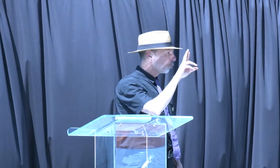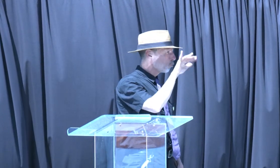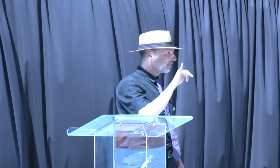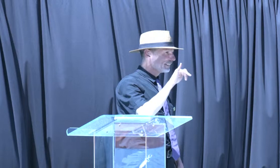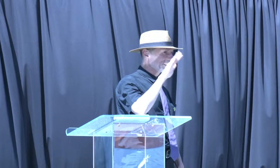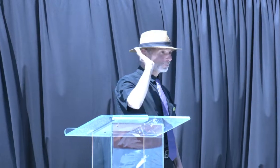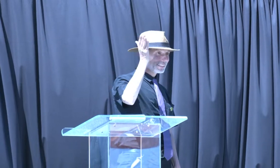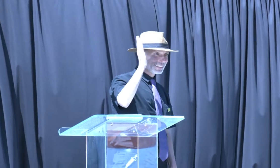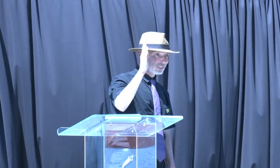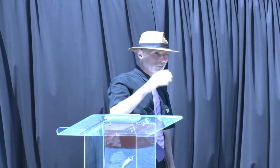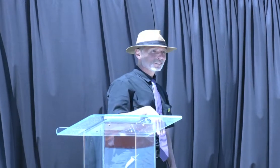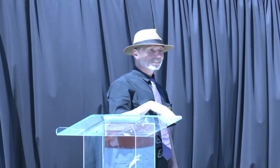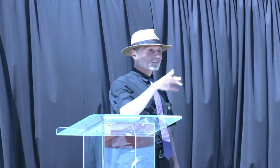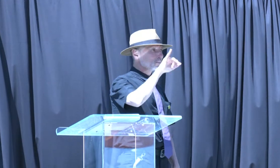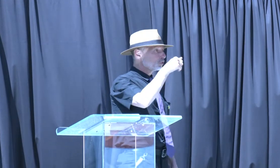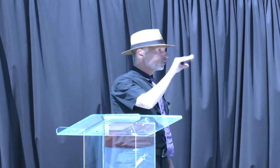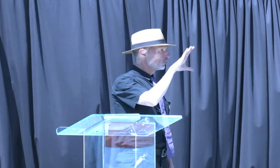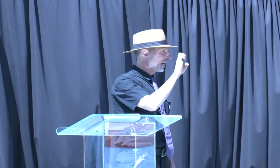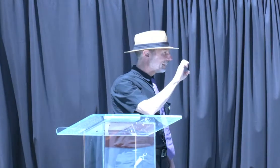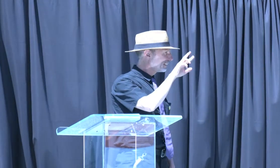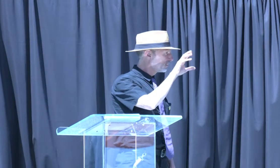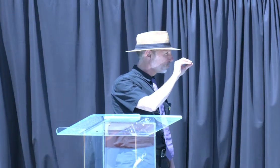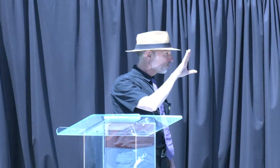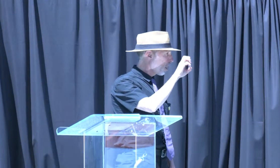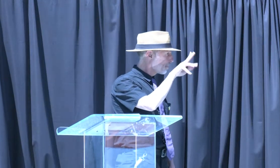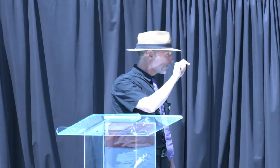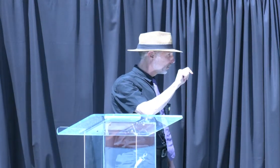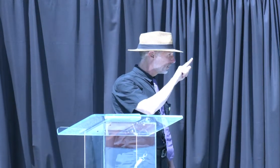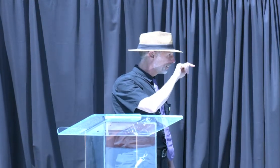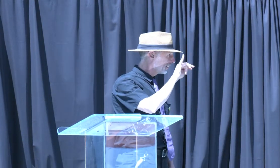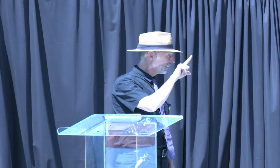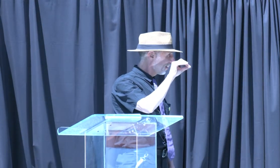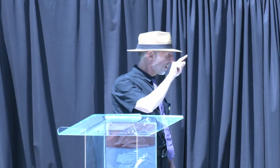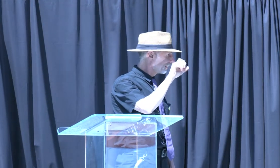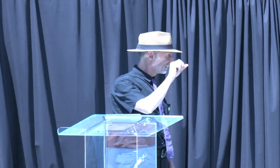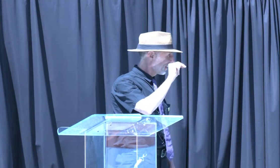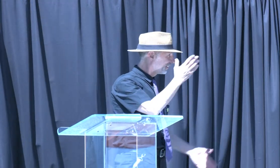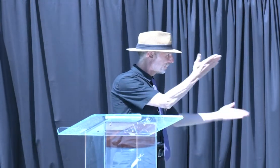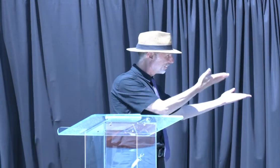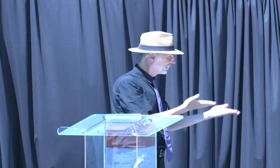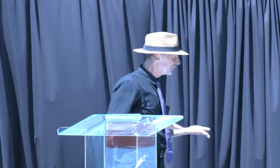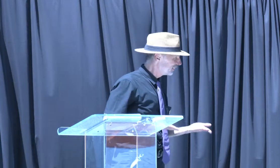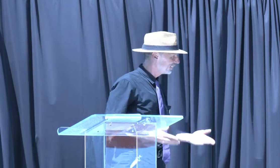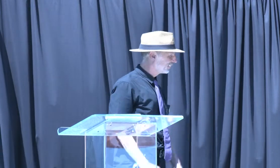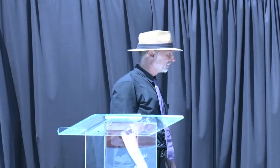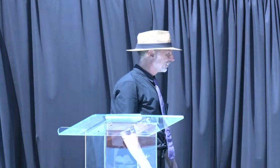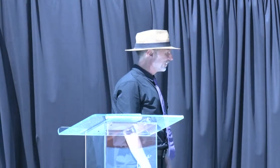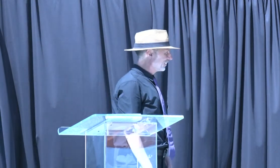Next, we will have the valedictory address, and that is by Jace Tillotson.